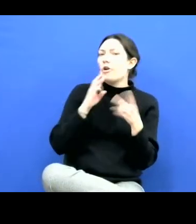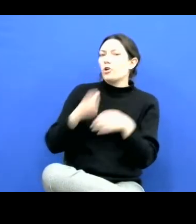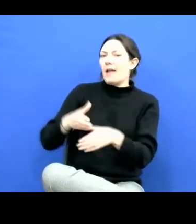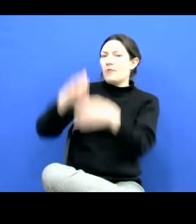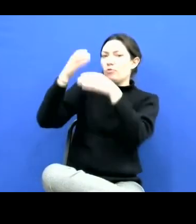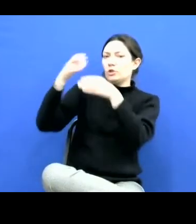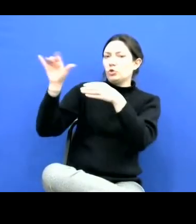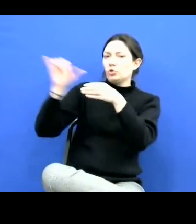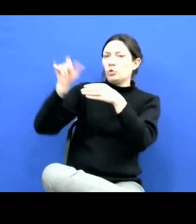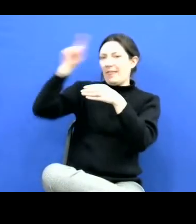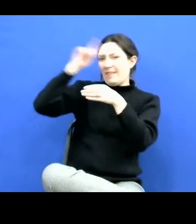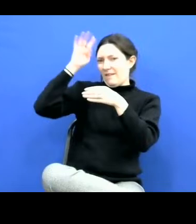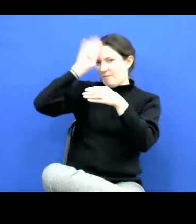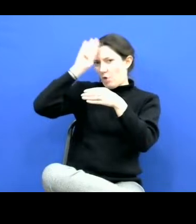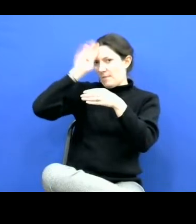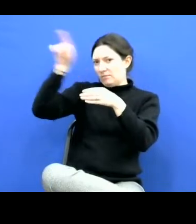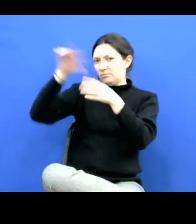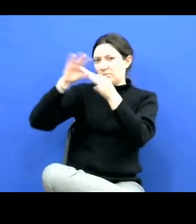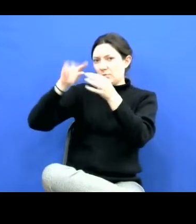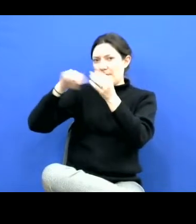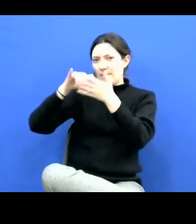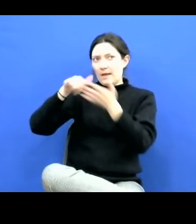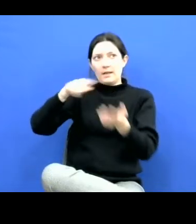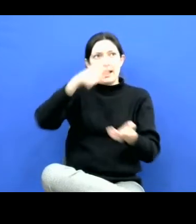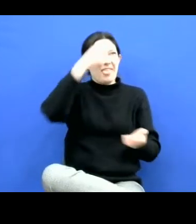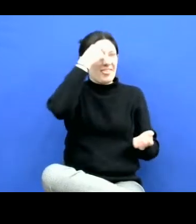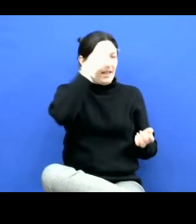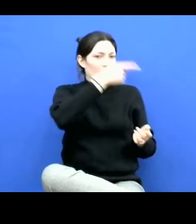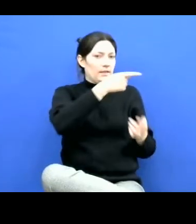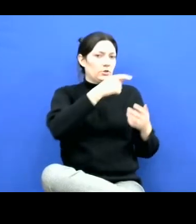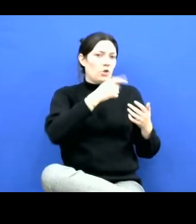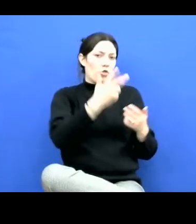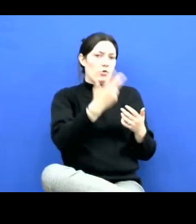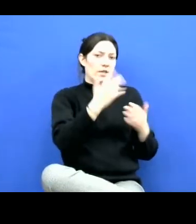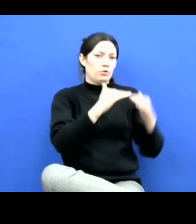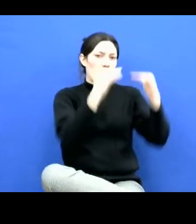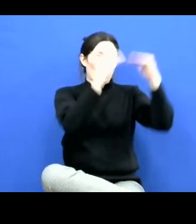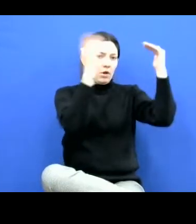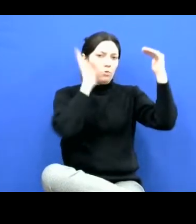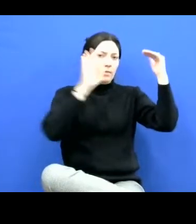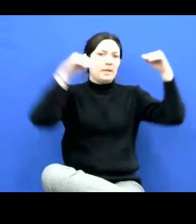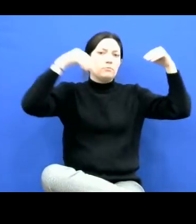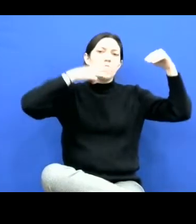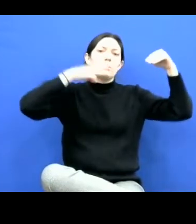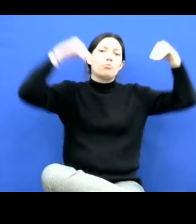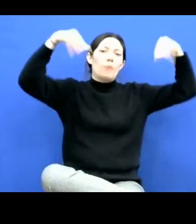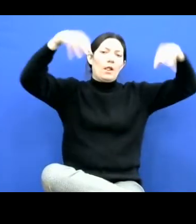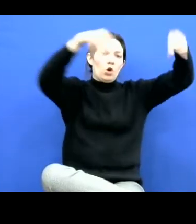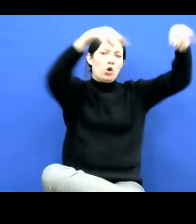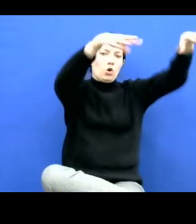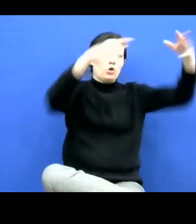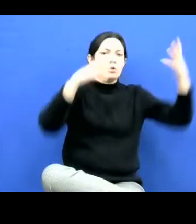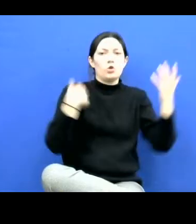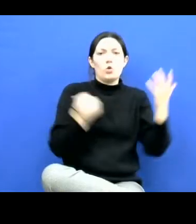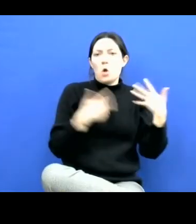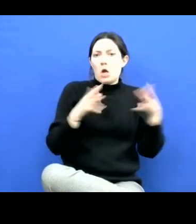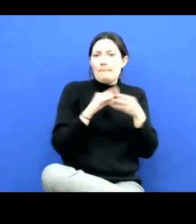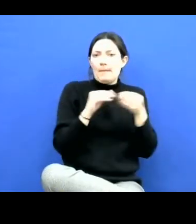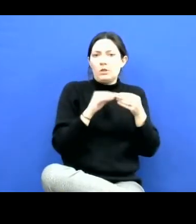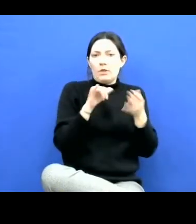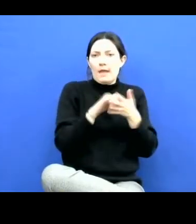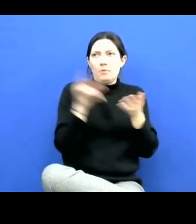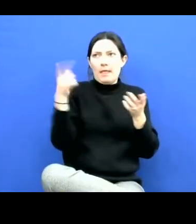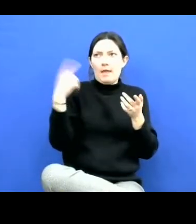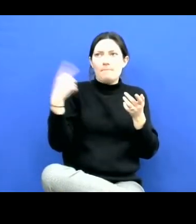made a comment about it. I think this is going to be sprinklered because of the 3-story. We already kind of navigated that. But if we have to bring